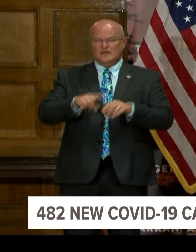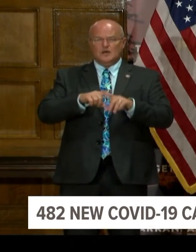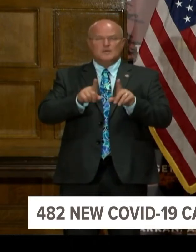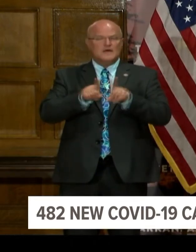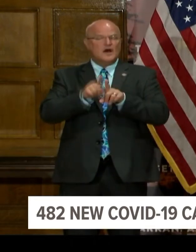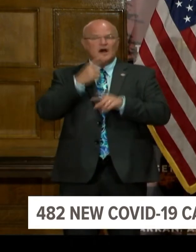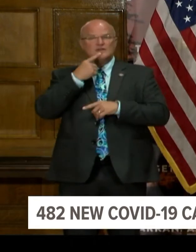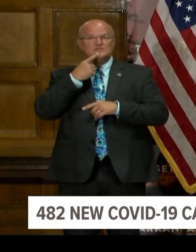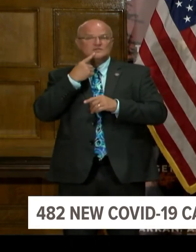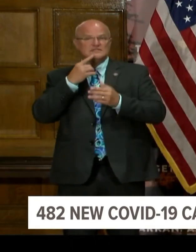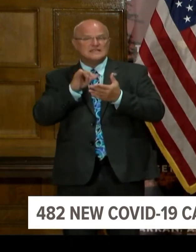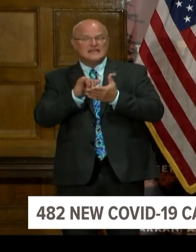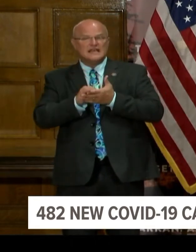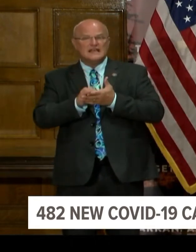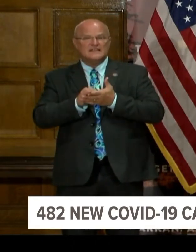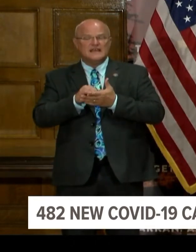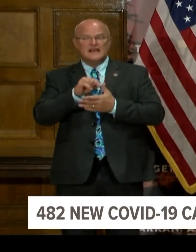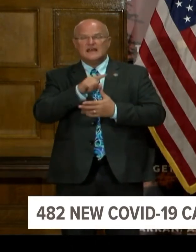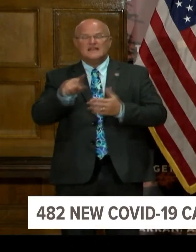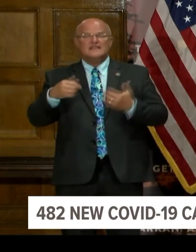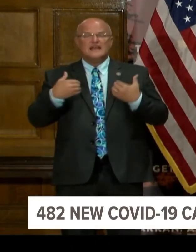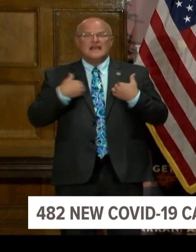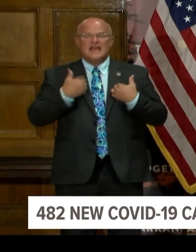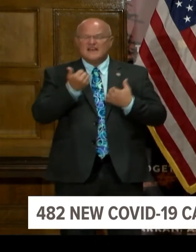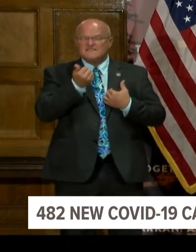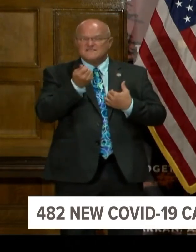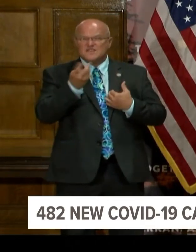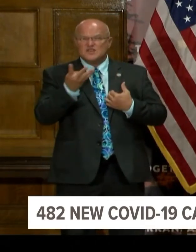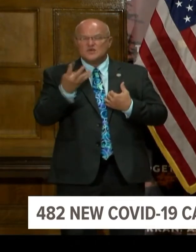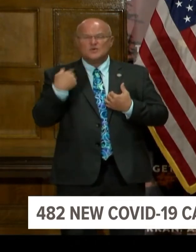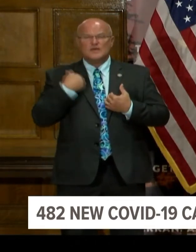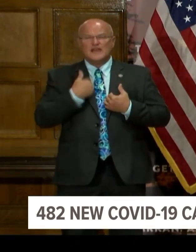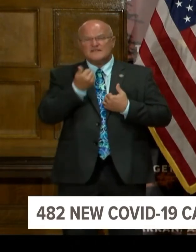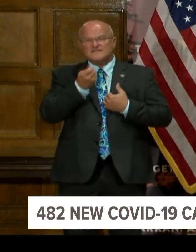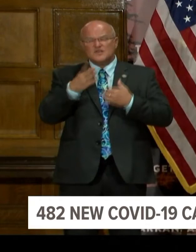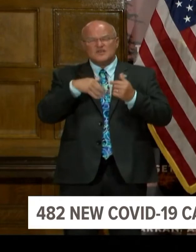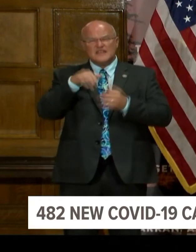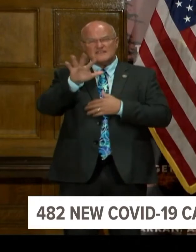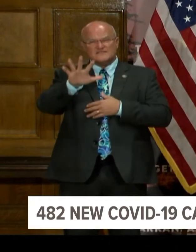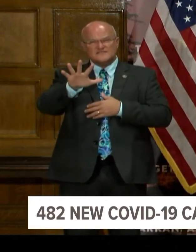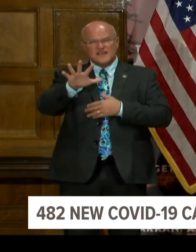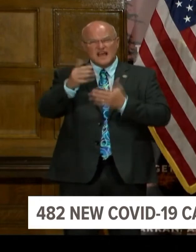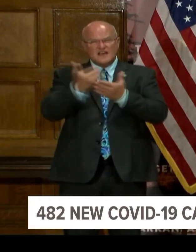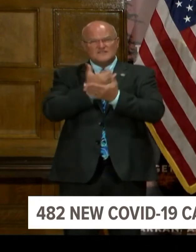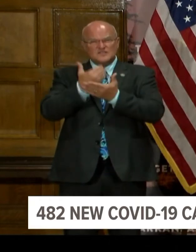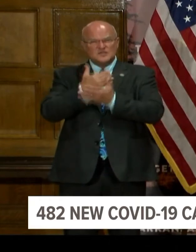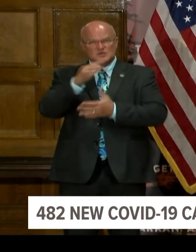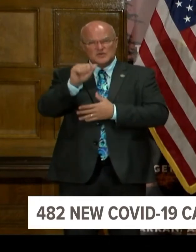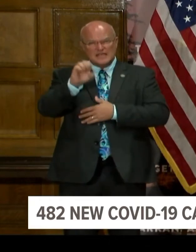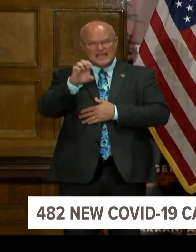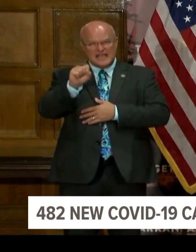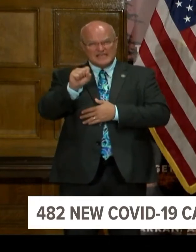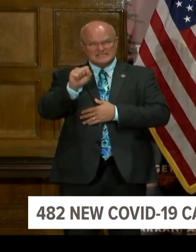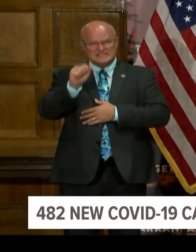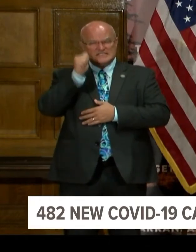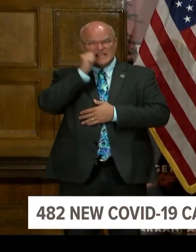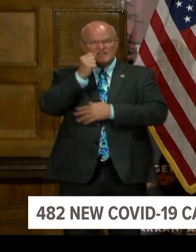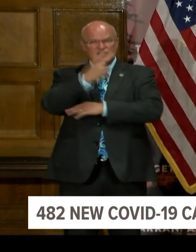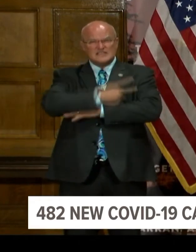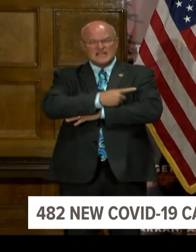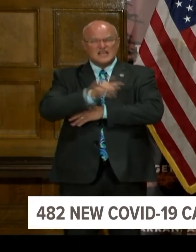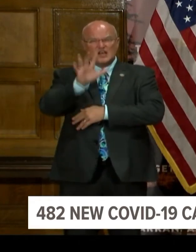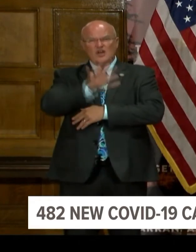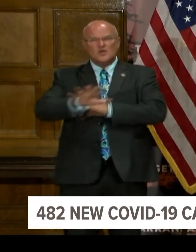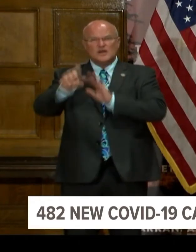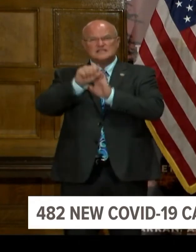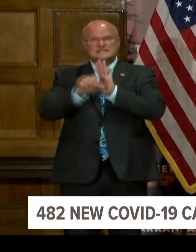also said that we have fewer than 5 new cases a day across